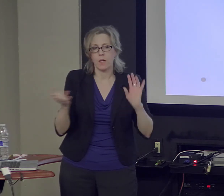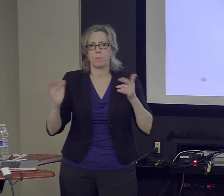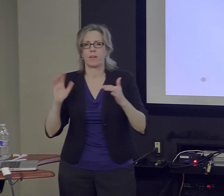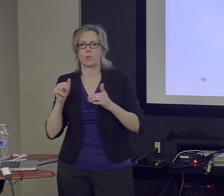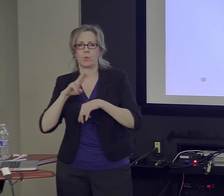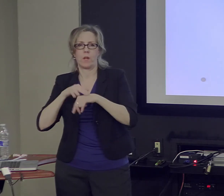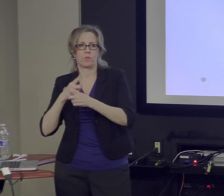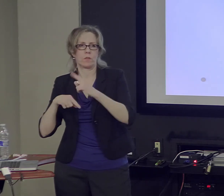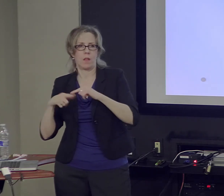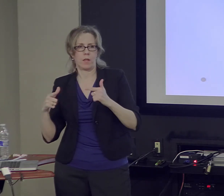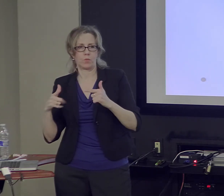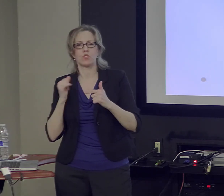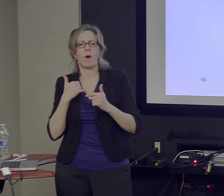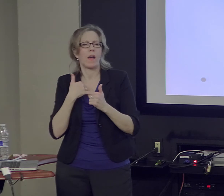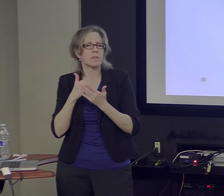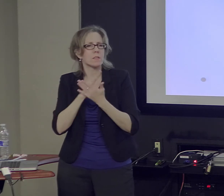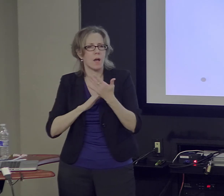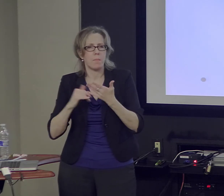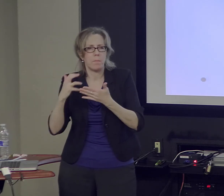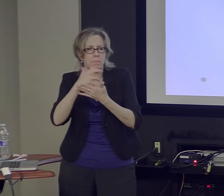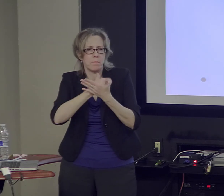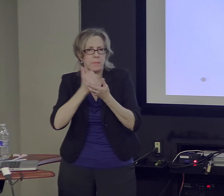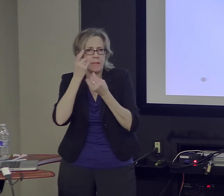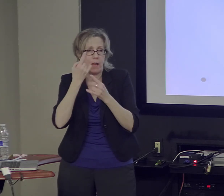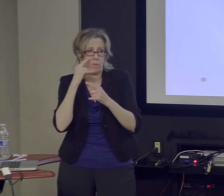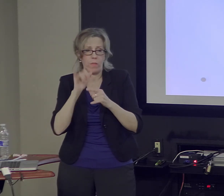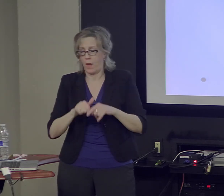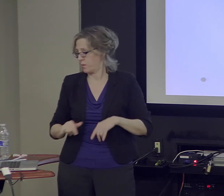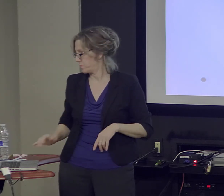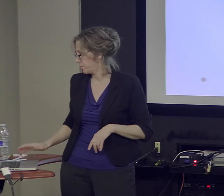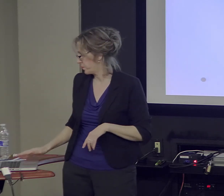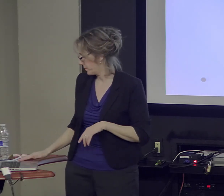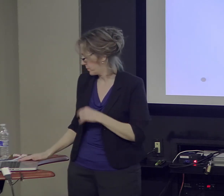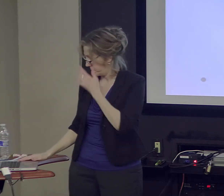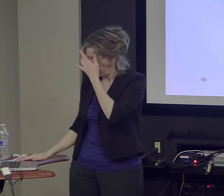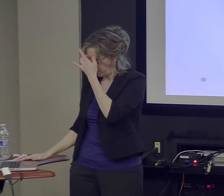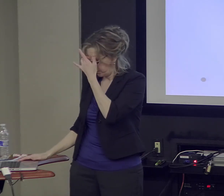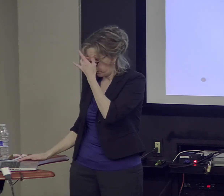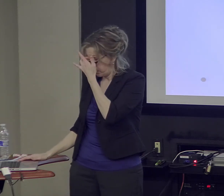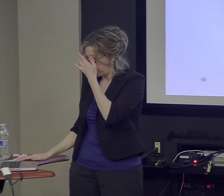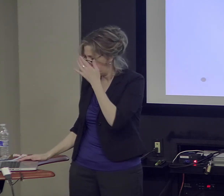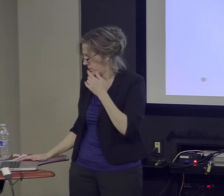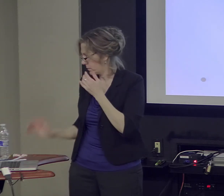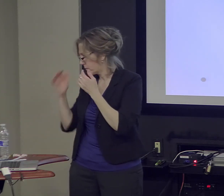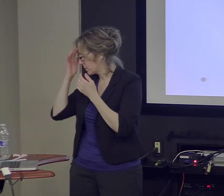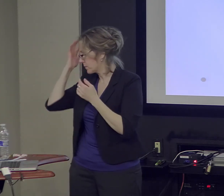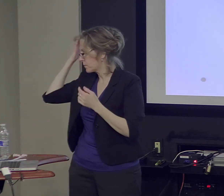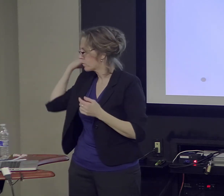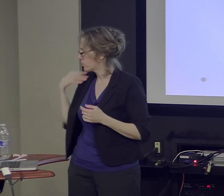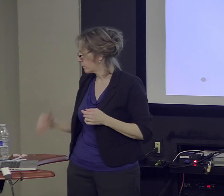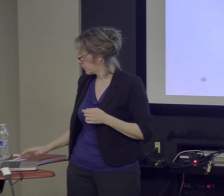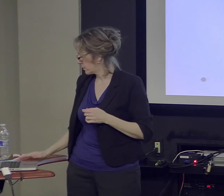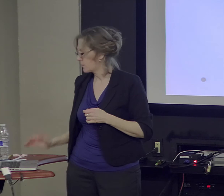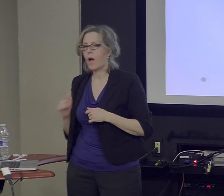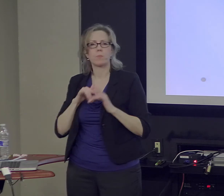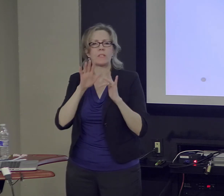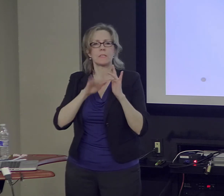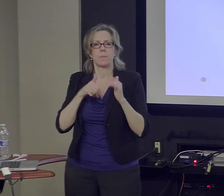the comprehension of fingerspelling, numbers, both numbers in international sign language and numbers that